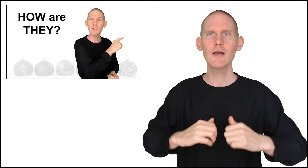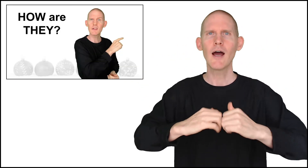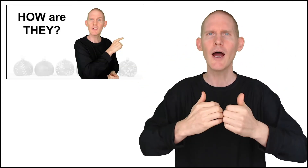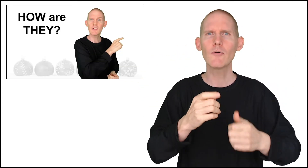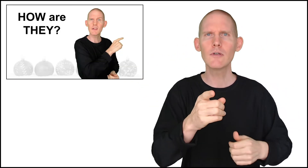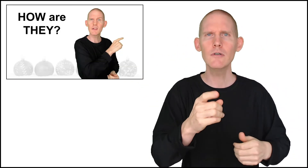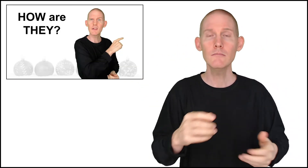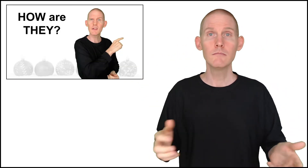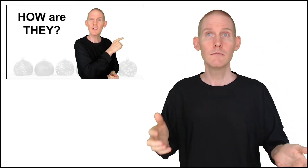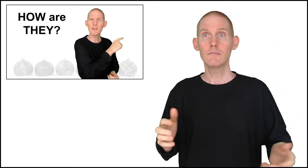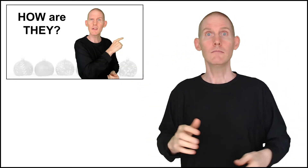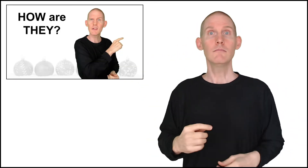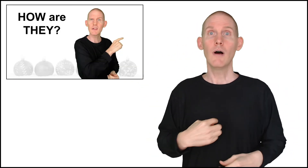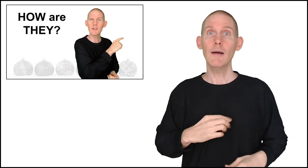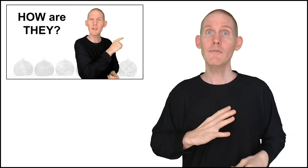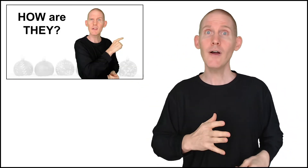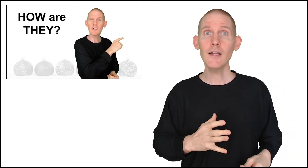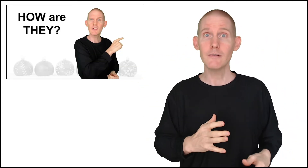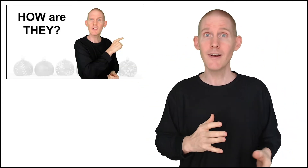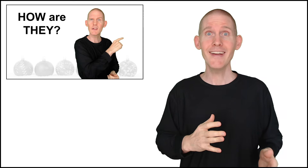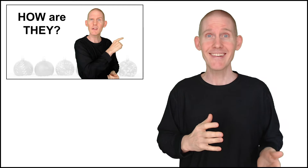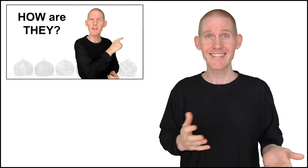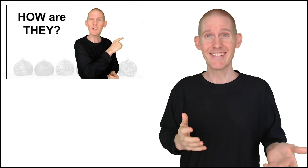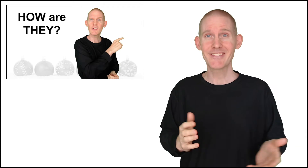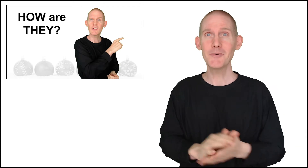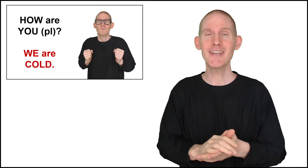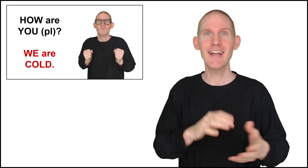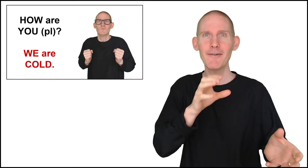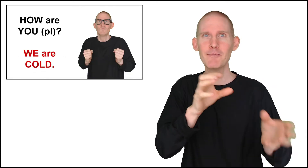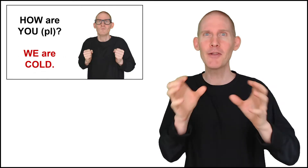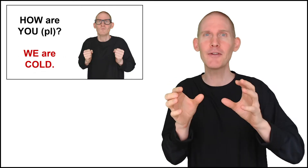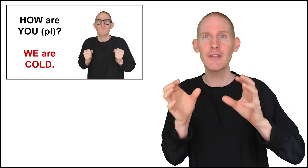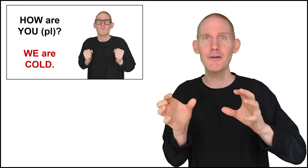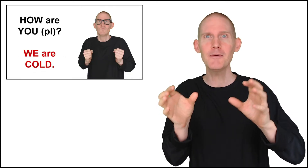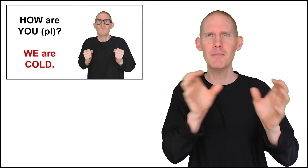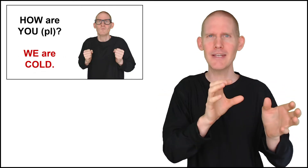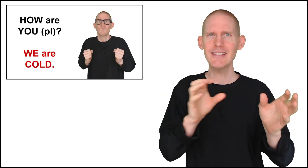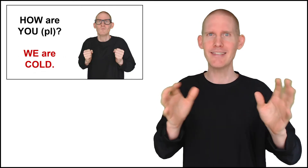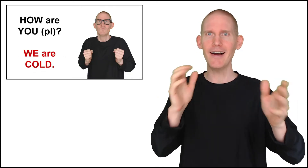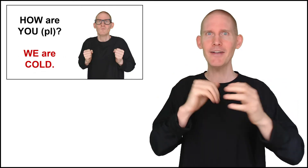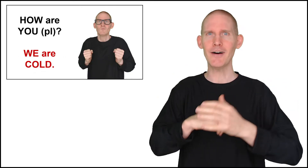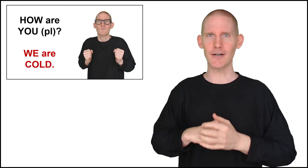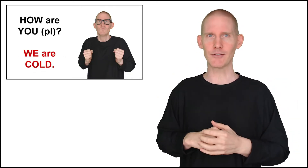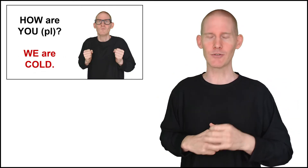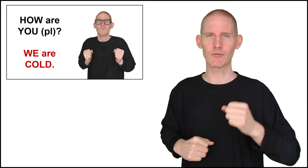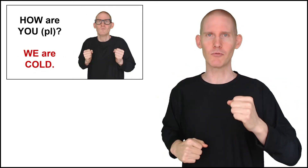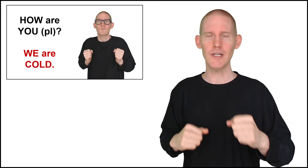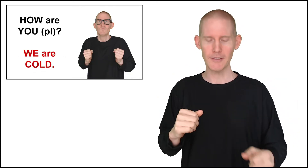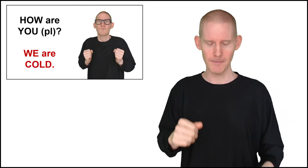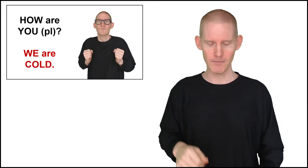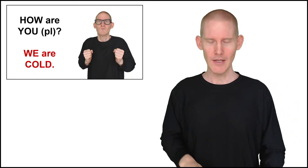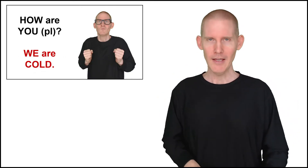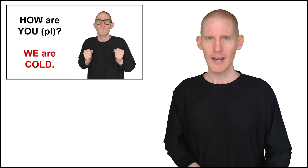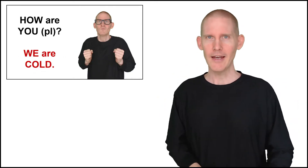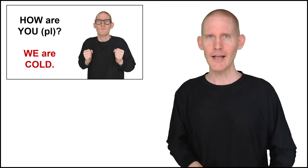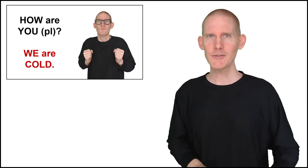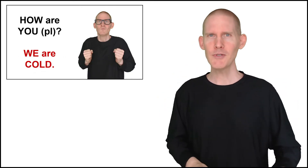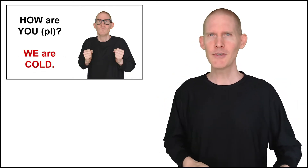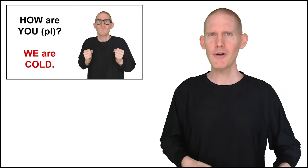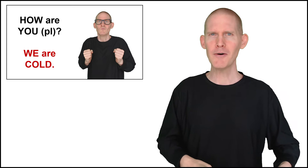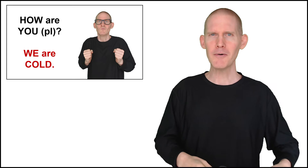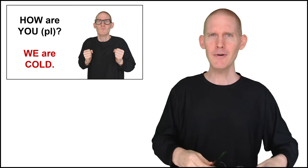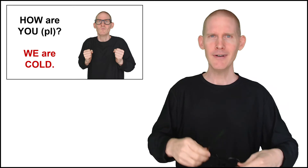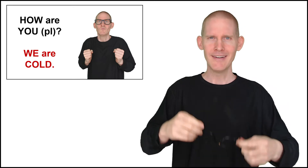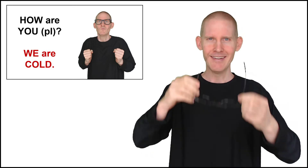questions, right? How are you? I'm fine, right? So we can have little mini dialogues. Great. And as